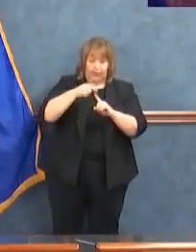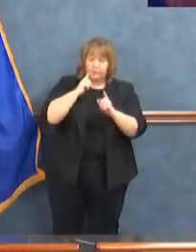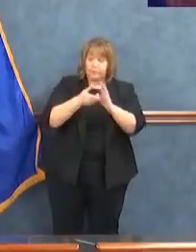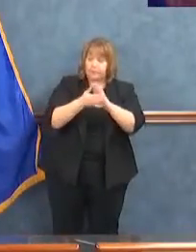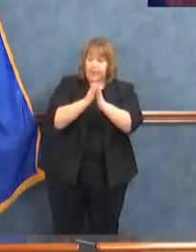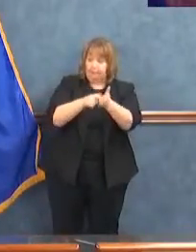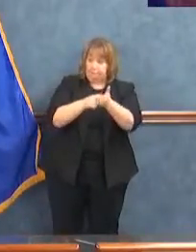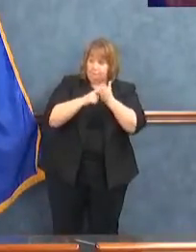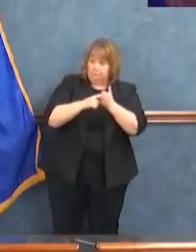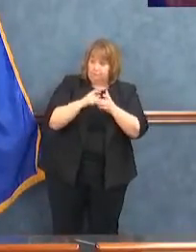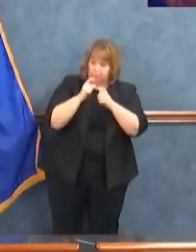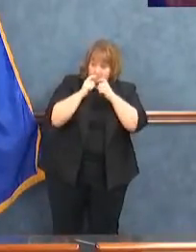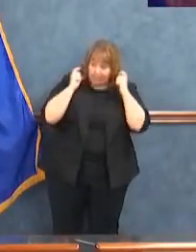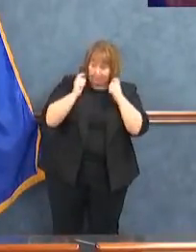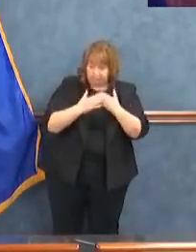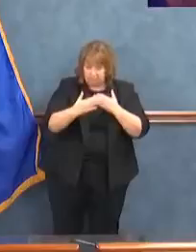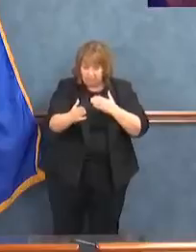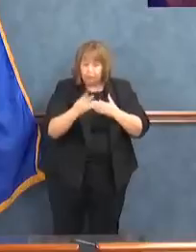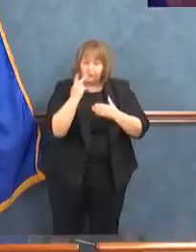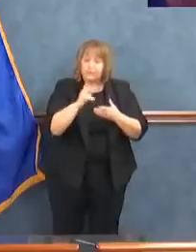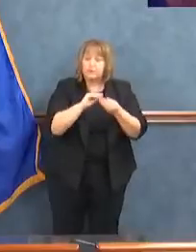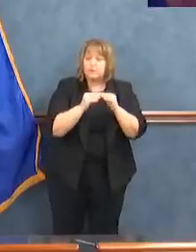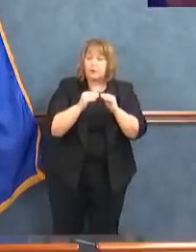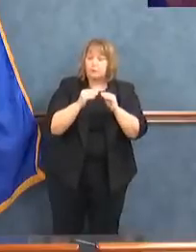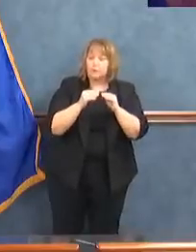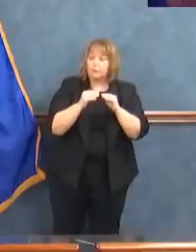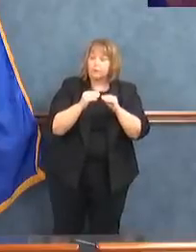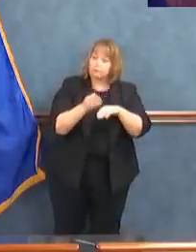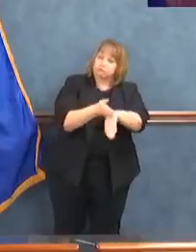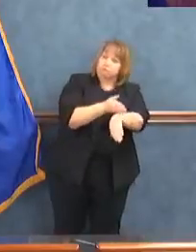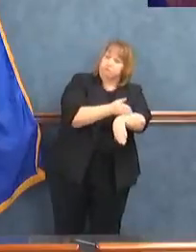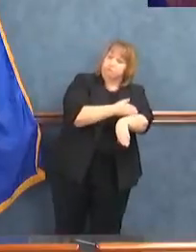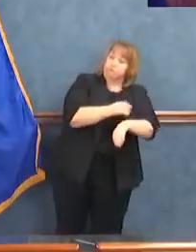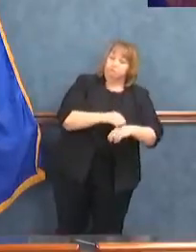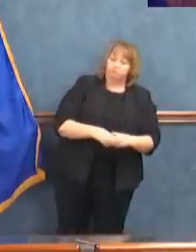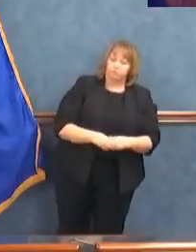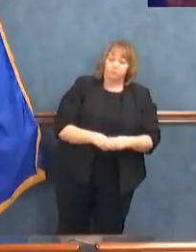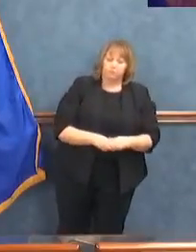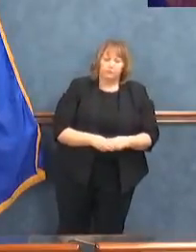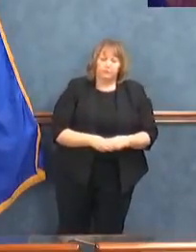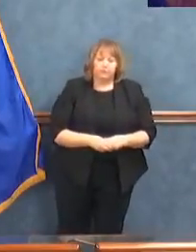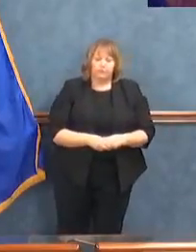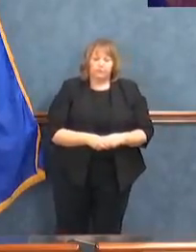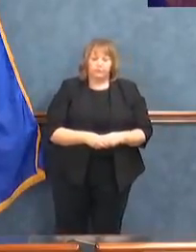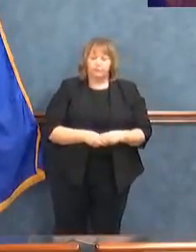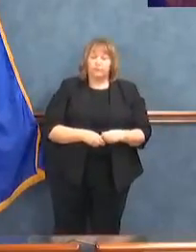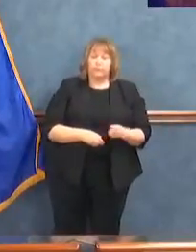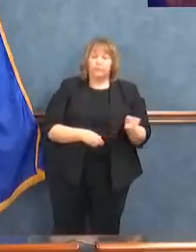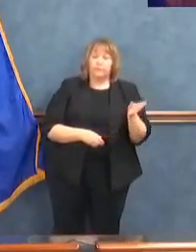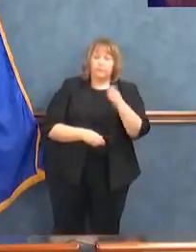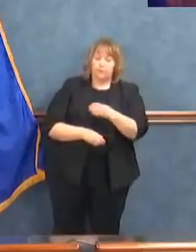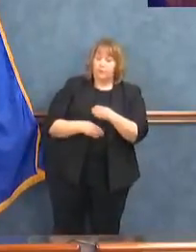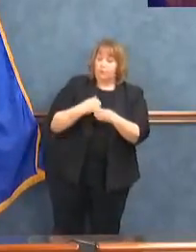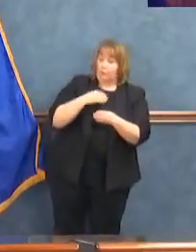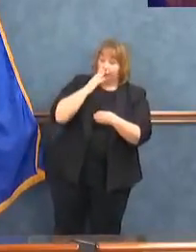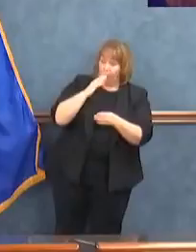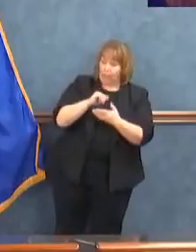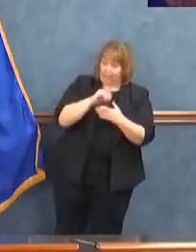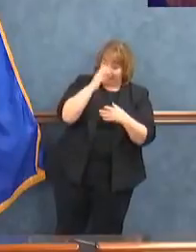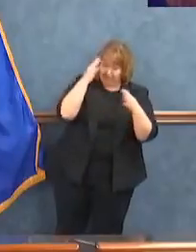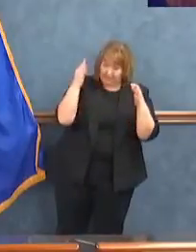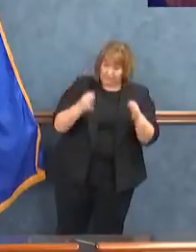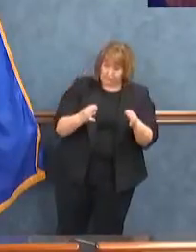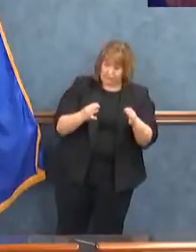making a difference. I'd also say, this is something that my colleague Julia speaks about often, is the directives are important,